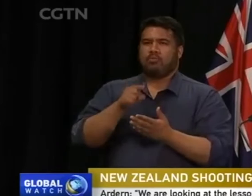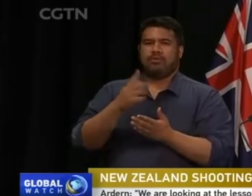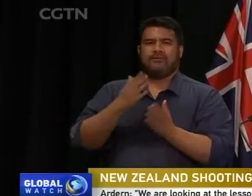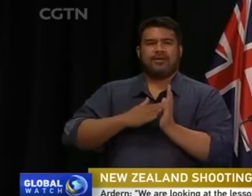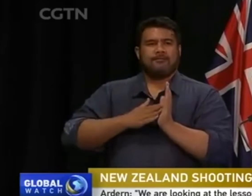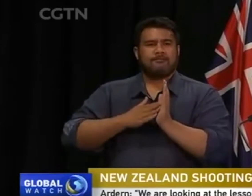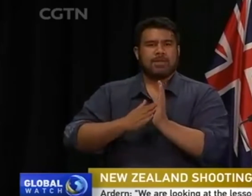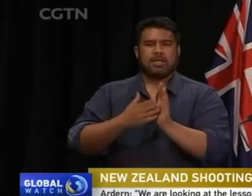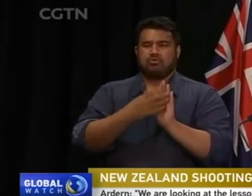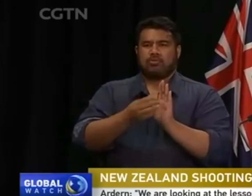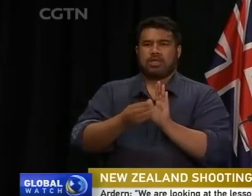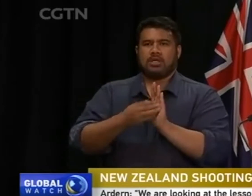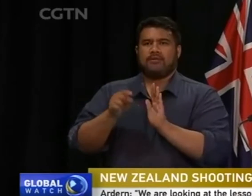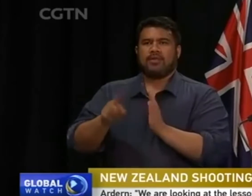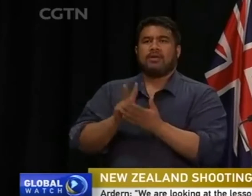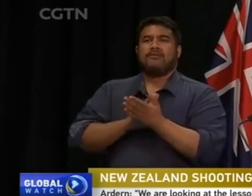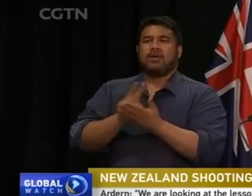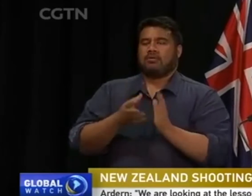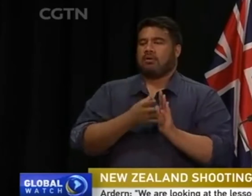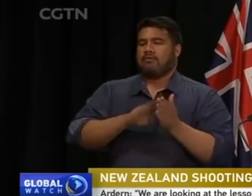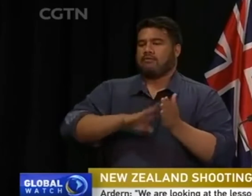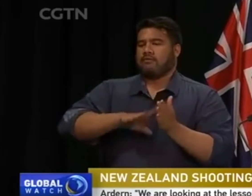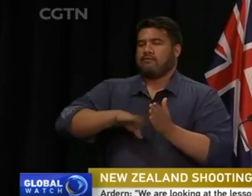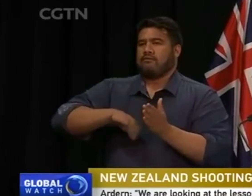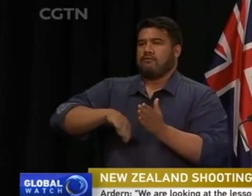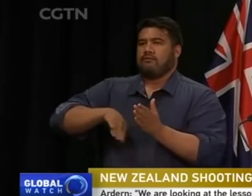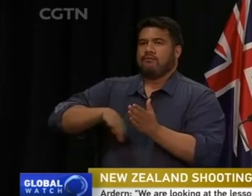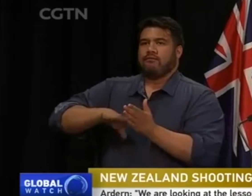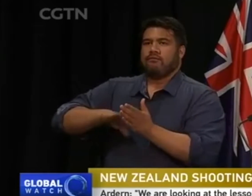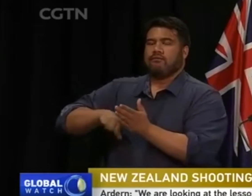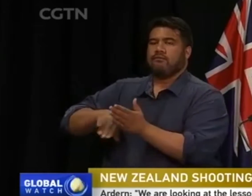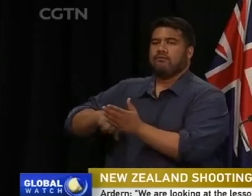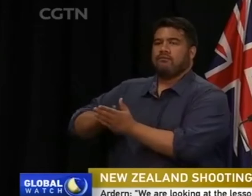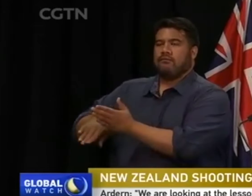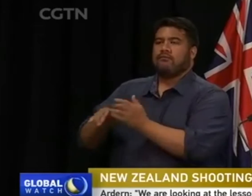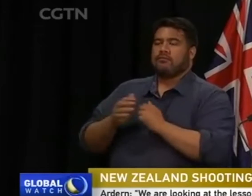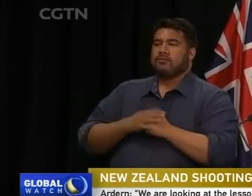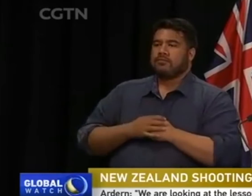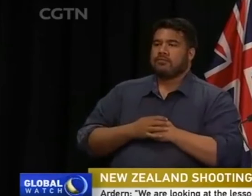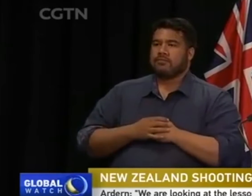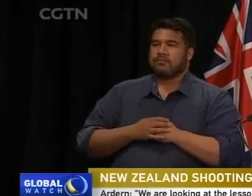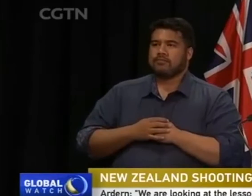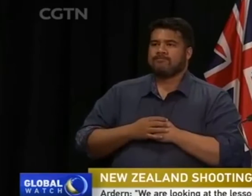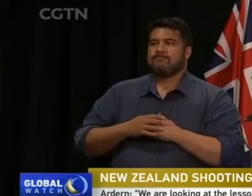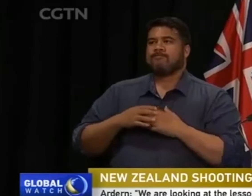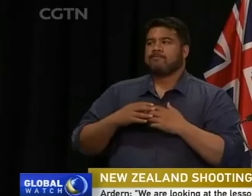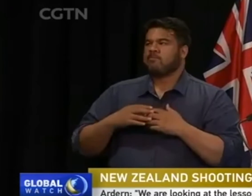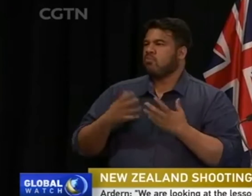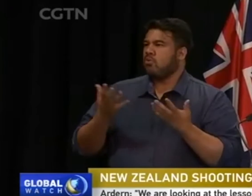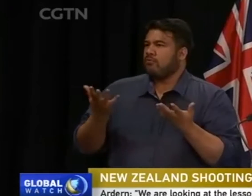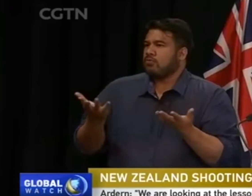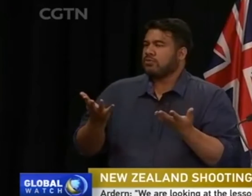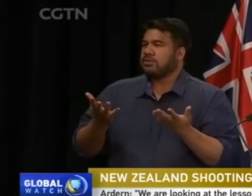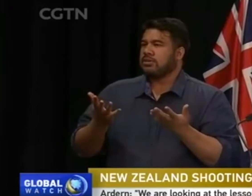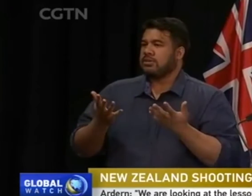million versions of the occasions where the video had been loaded. Of course, in the